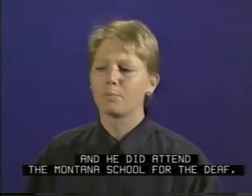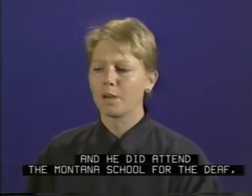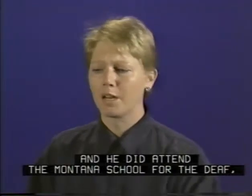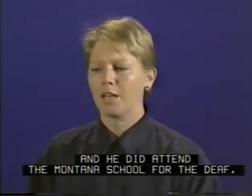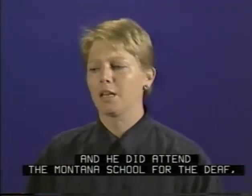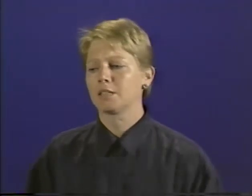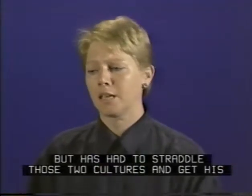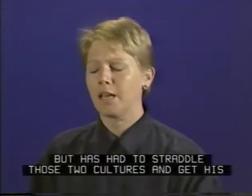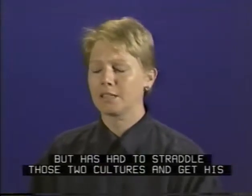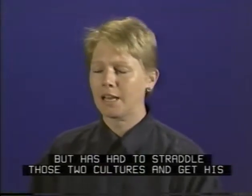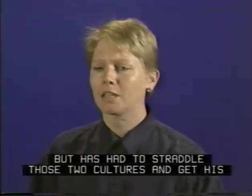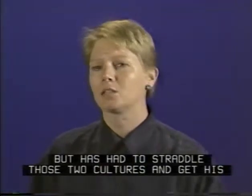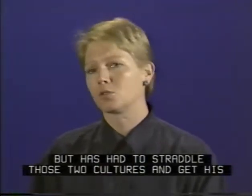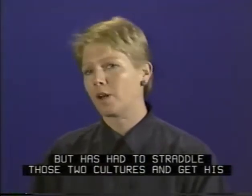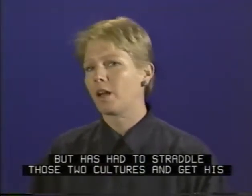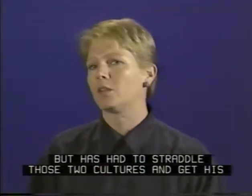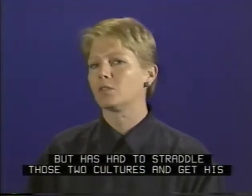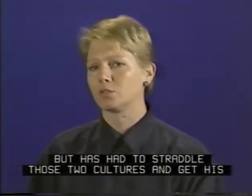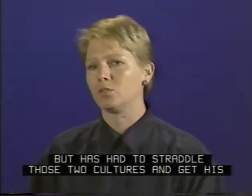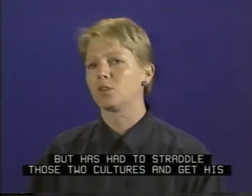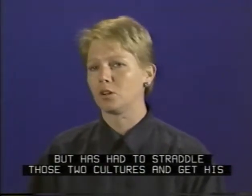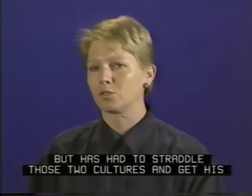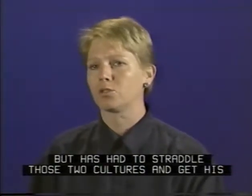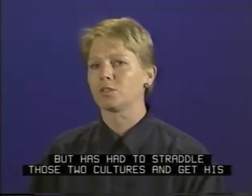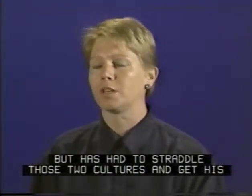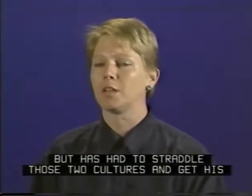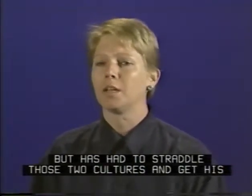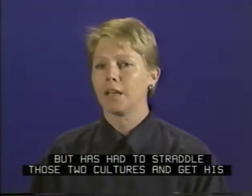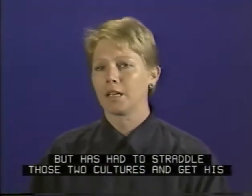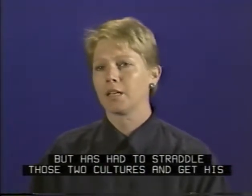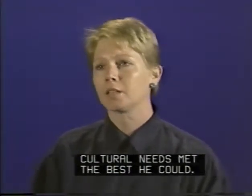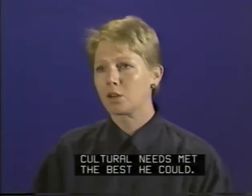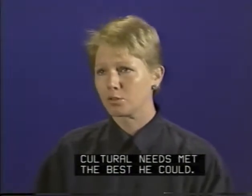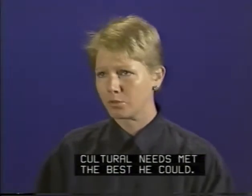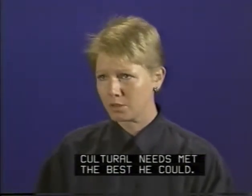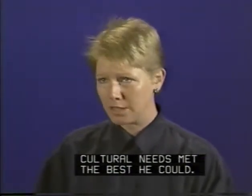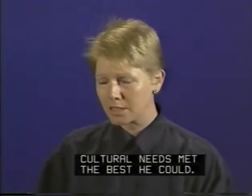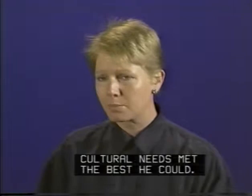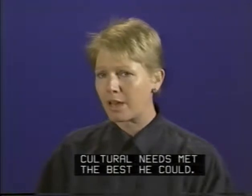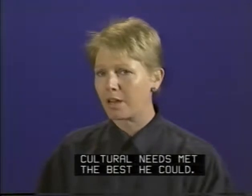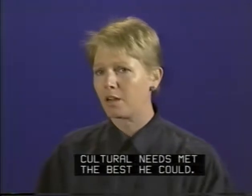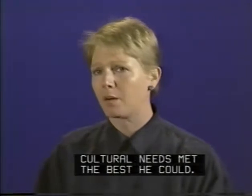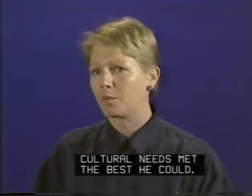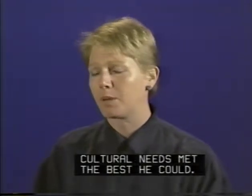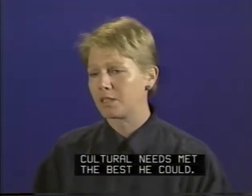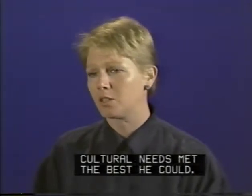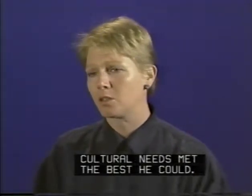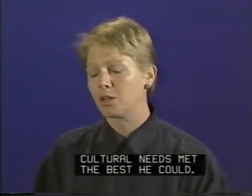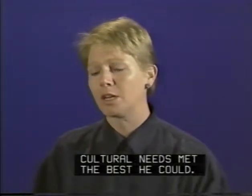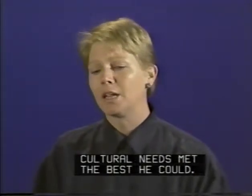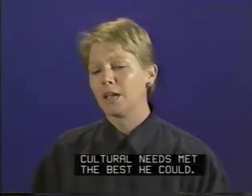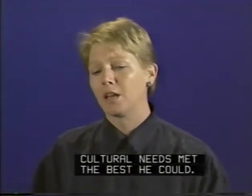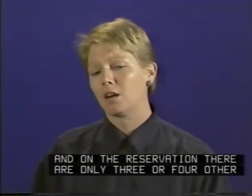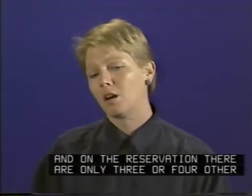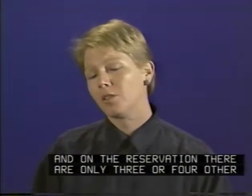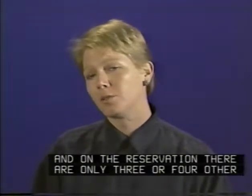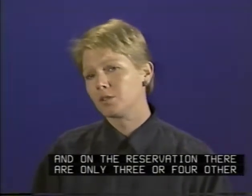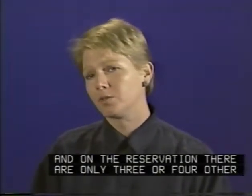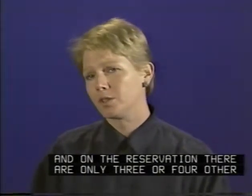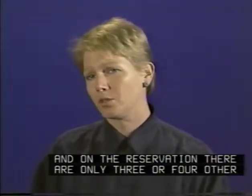but has had to straddle those two cultures and get his cultural needs met the best he could. And on the reservation, there are